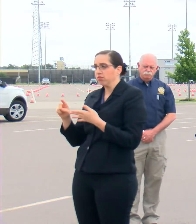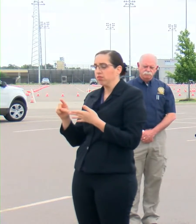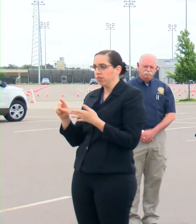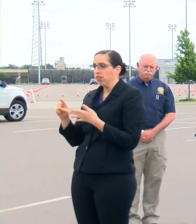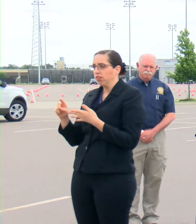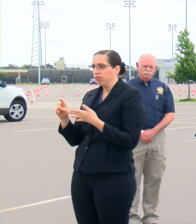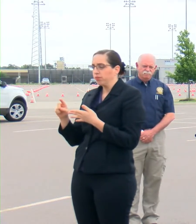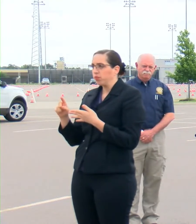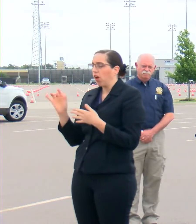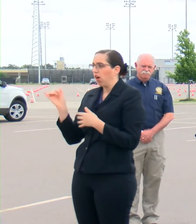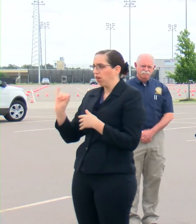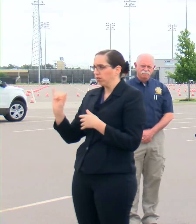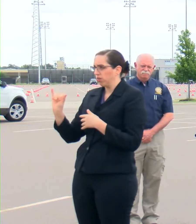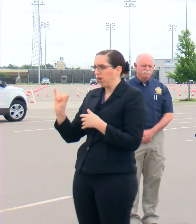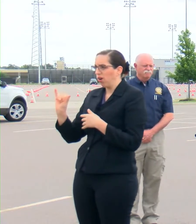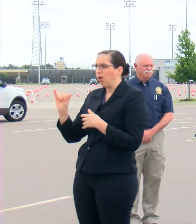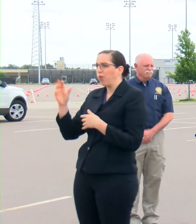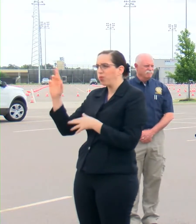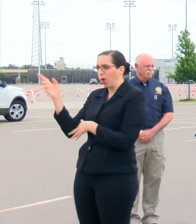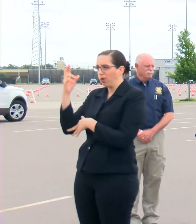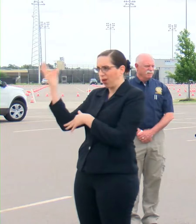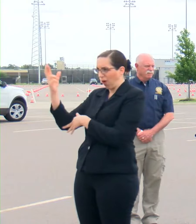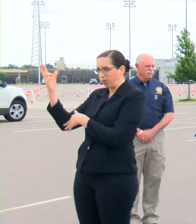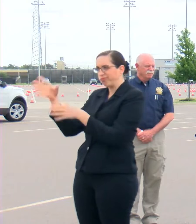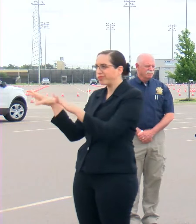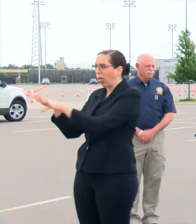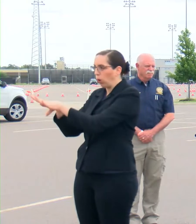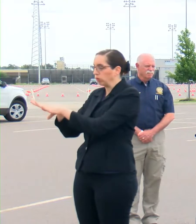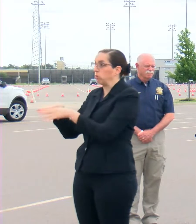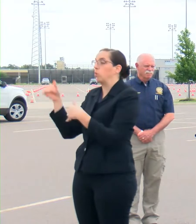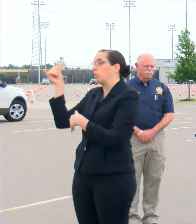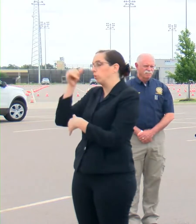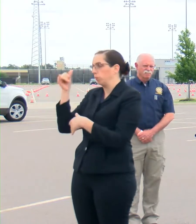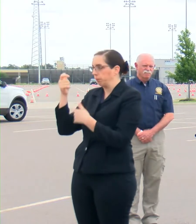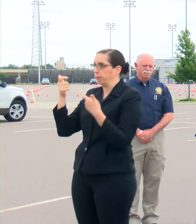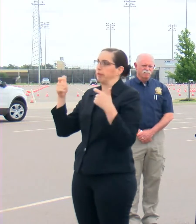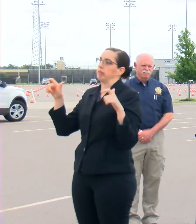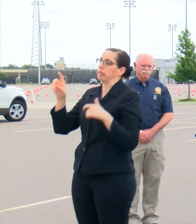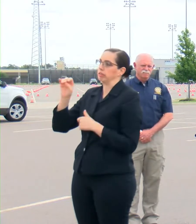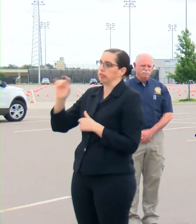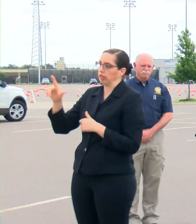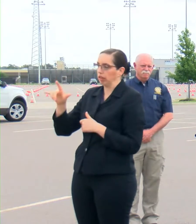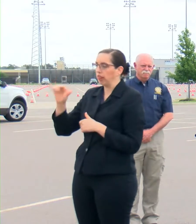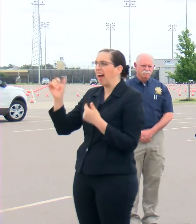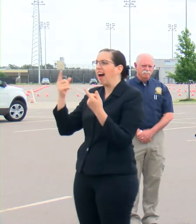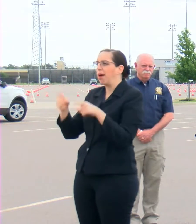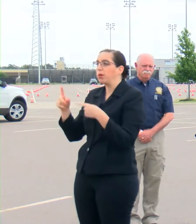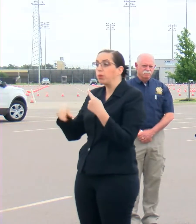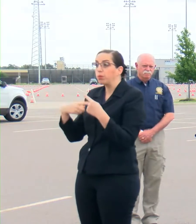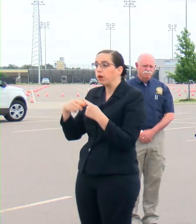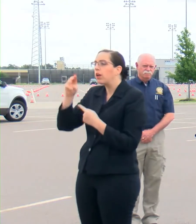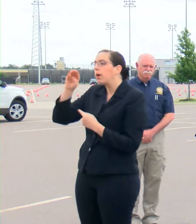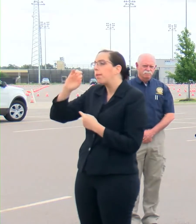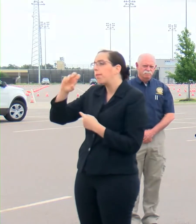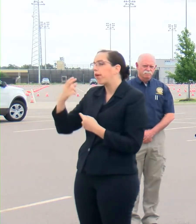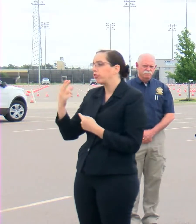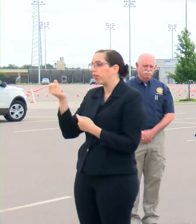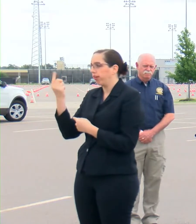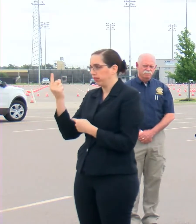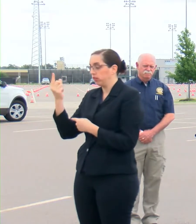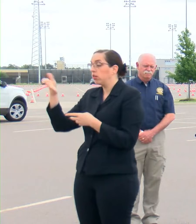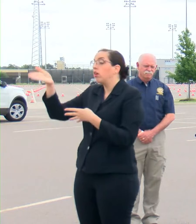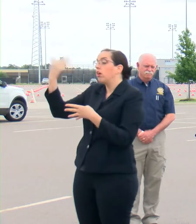we ended the Houston Livestock Show and Rodeo, big deal. That was on March the 11th. In the following week,